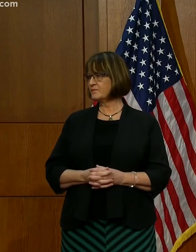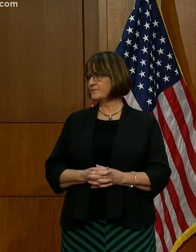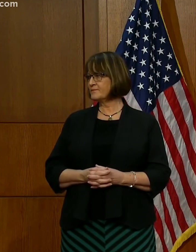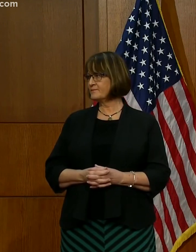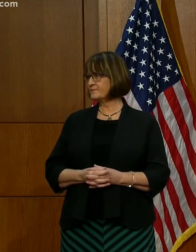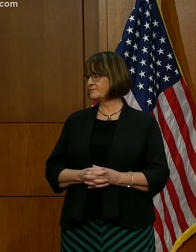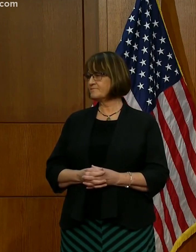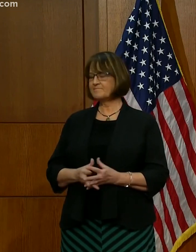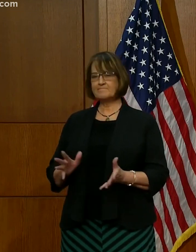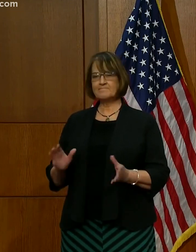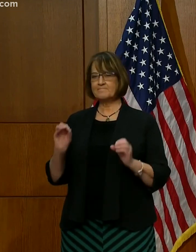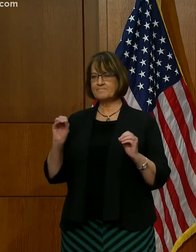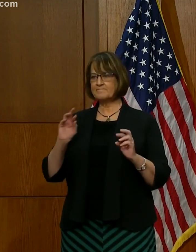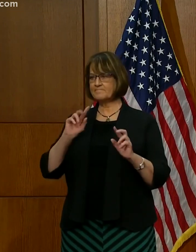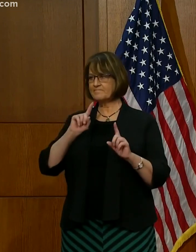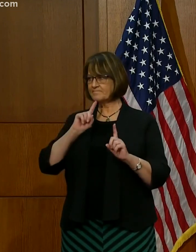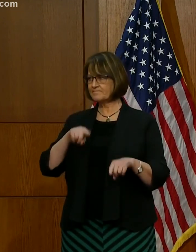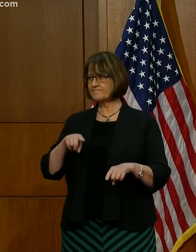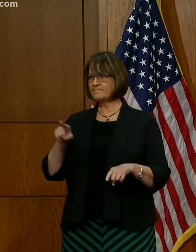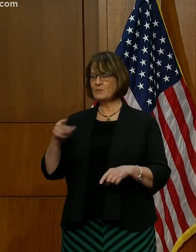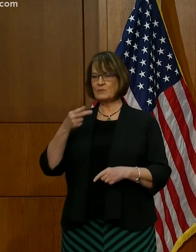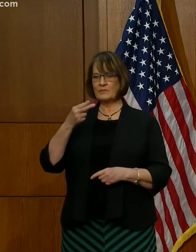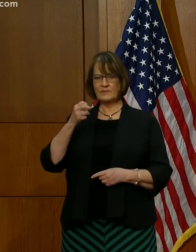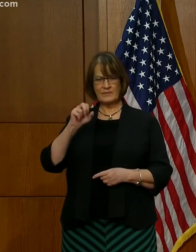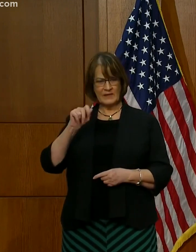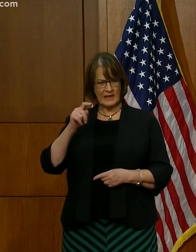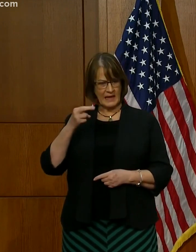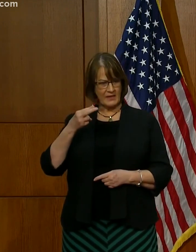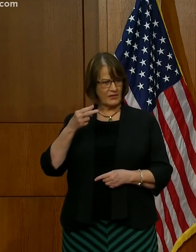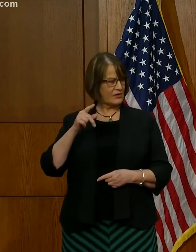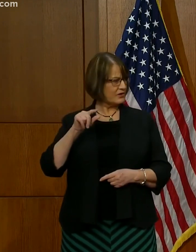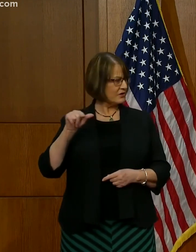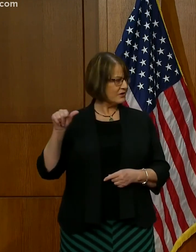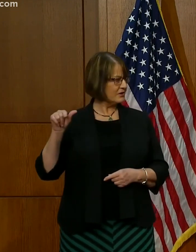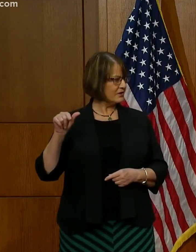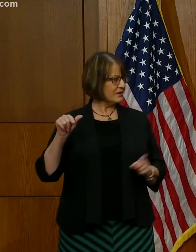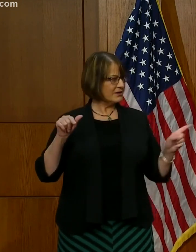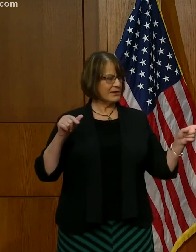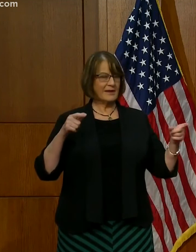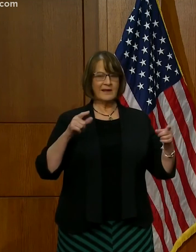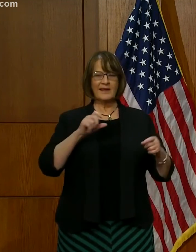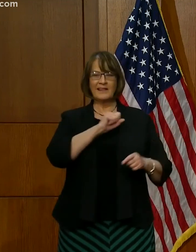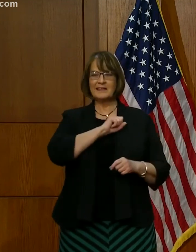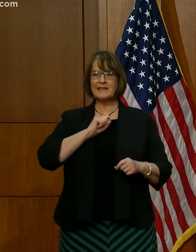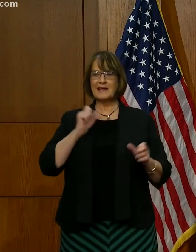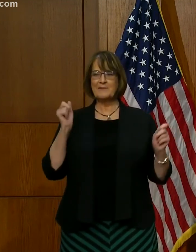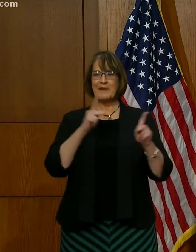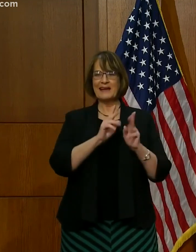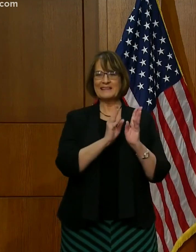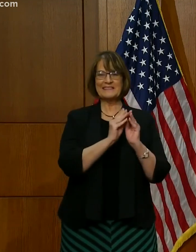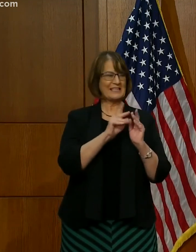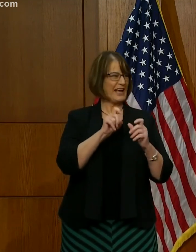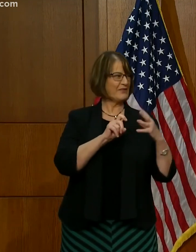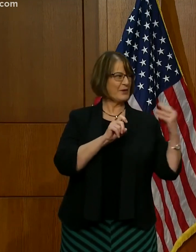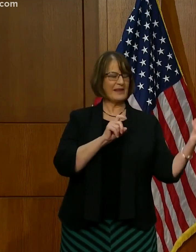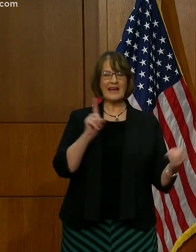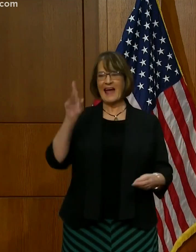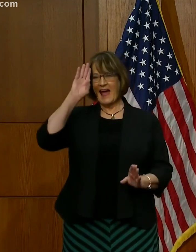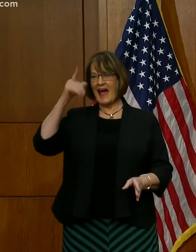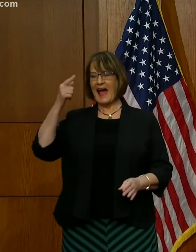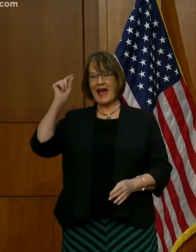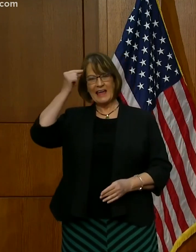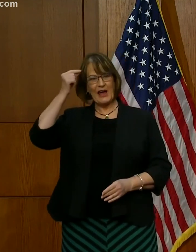All right, we will then try Heather Graff, WJLA. Back in session. All right, thank you, Chad. Appreciate it. Hi, Governor. This is